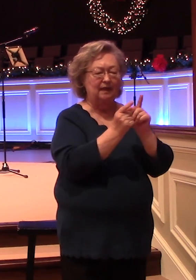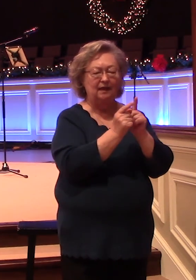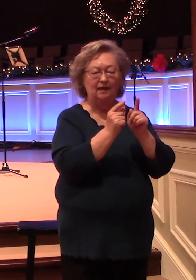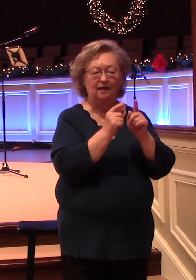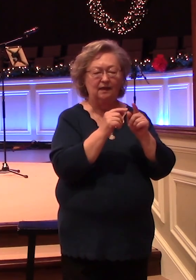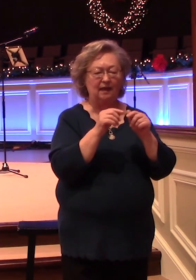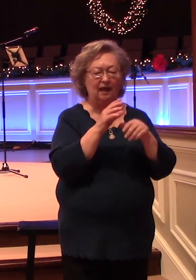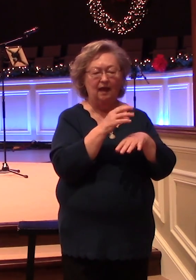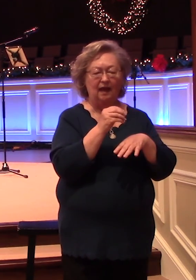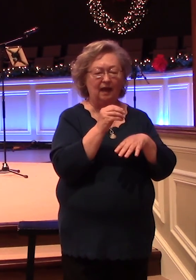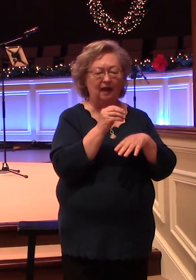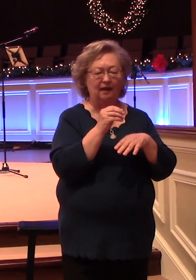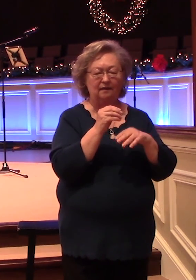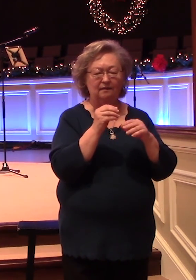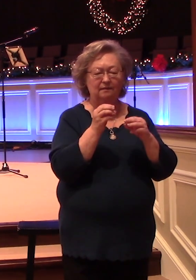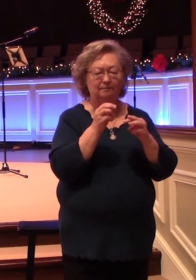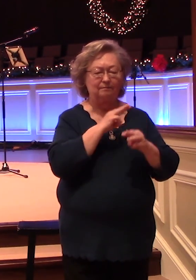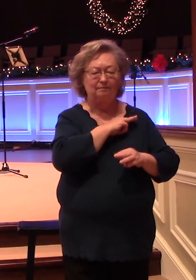and beyond.